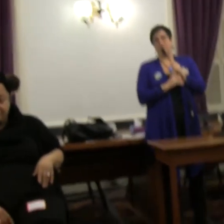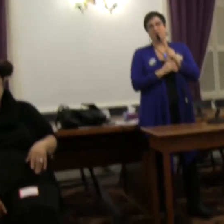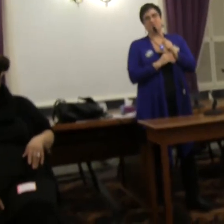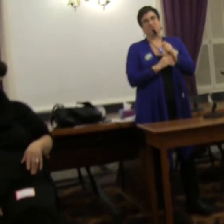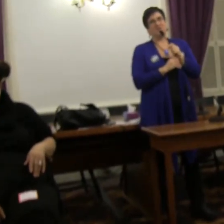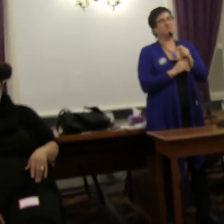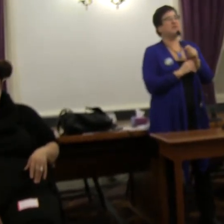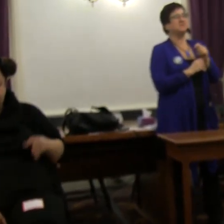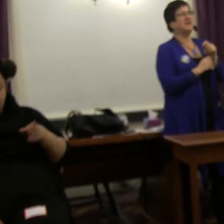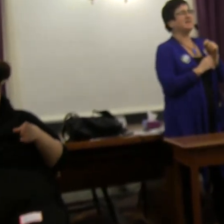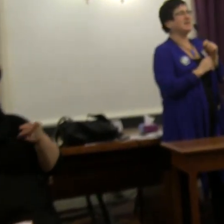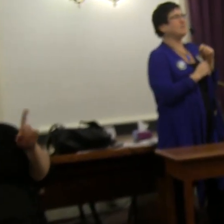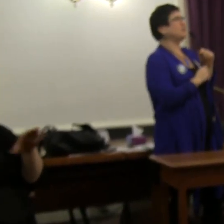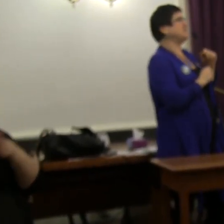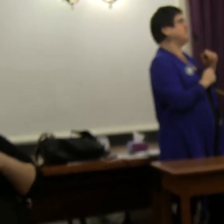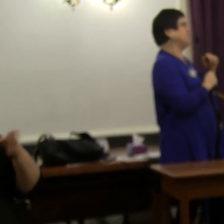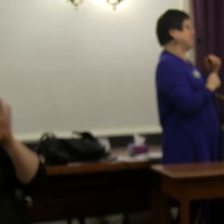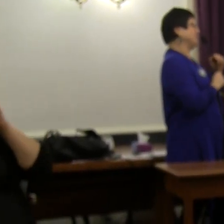Pax. Okay.